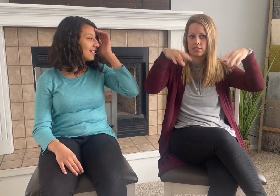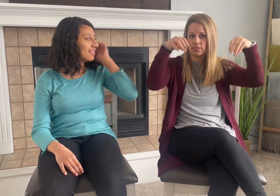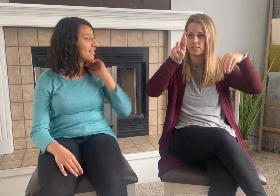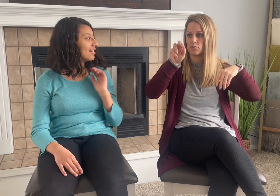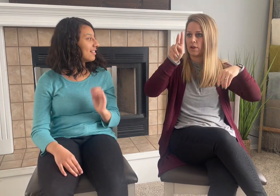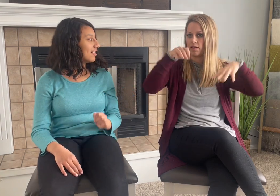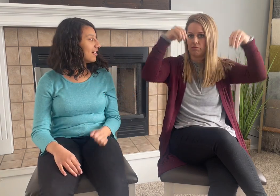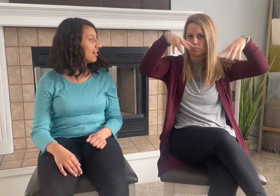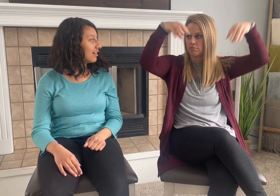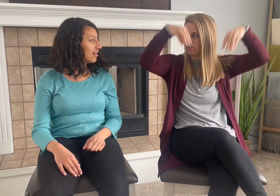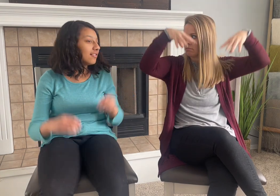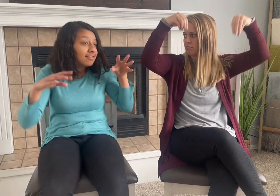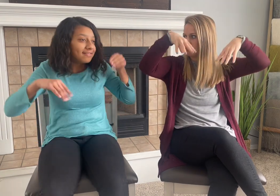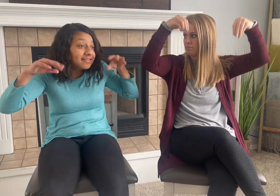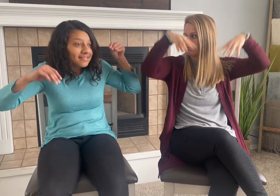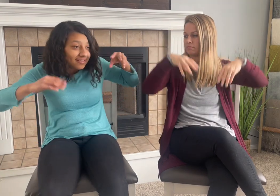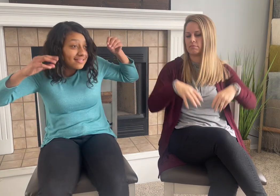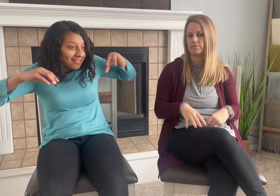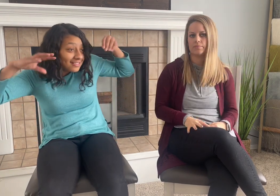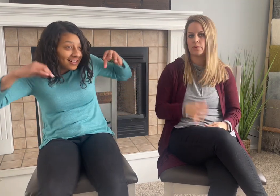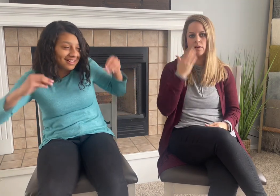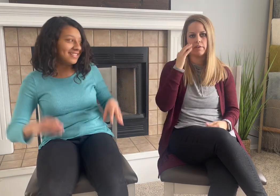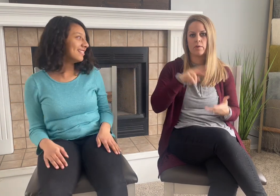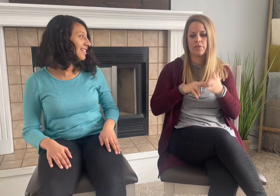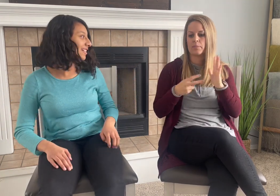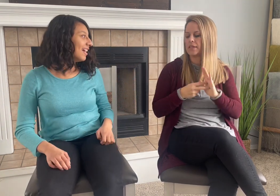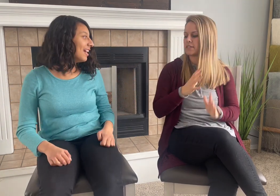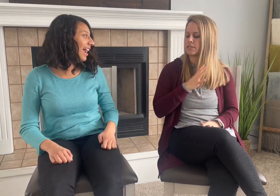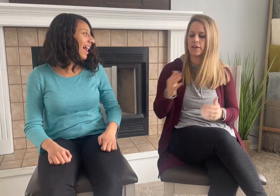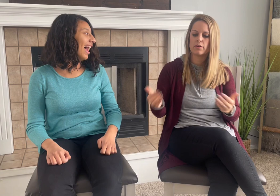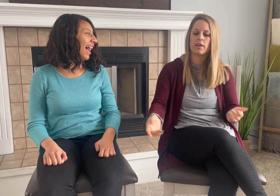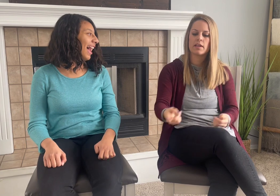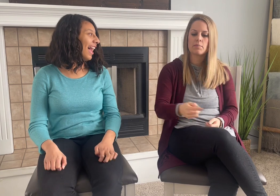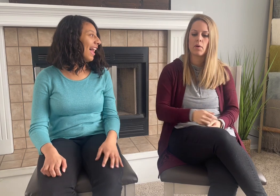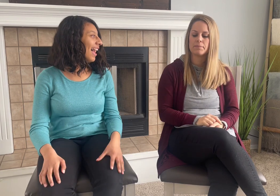It's a rave. You don't even know what that means. Okay, keep going.